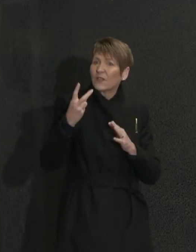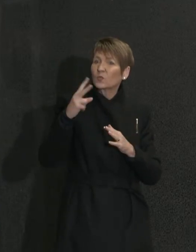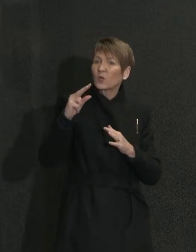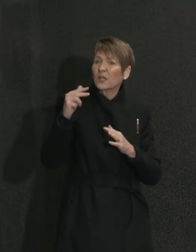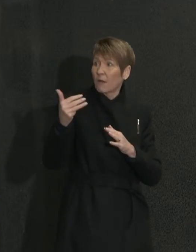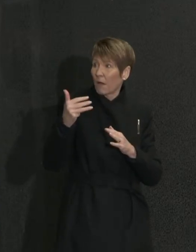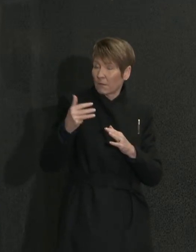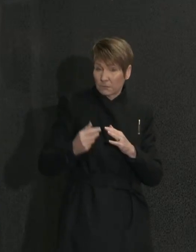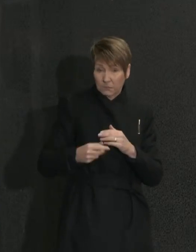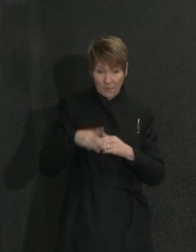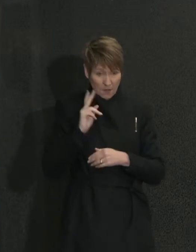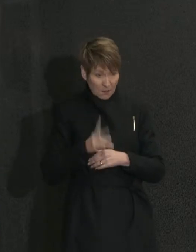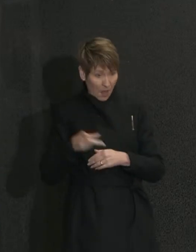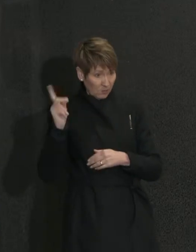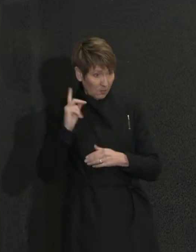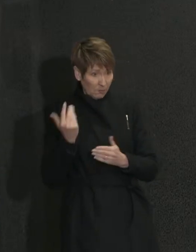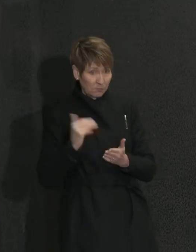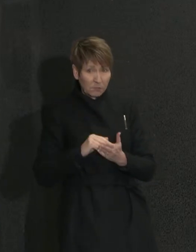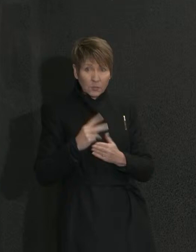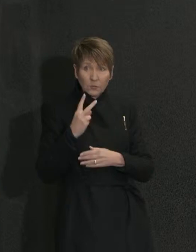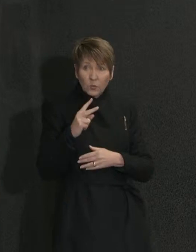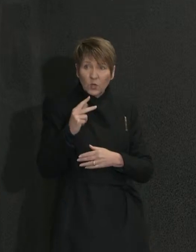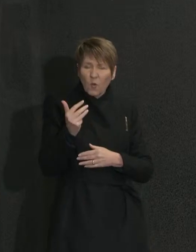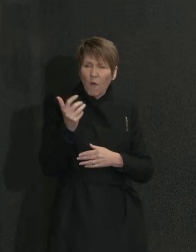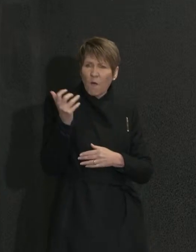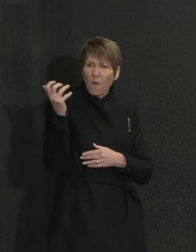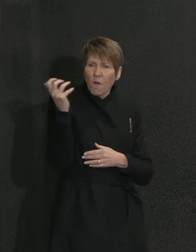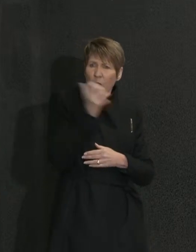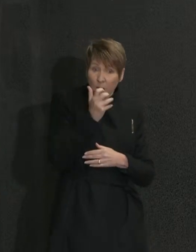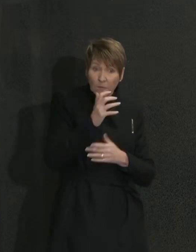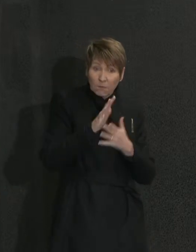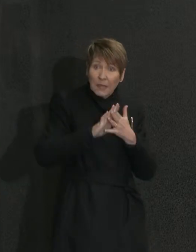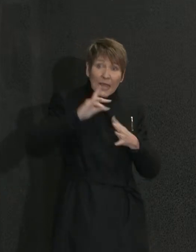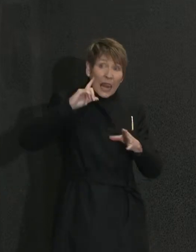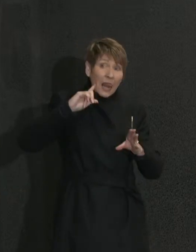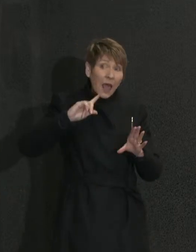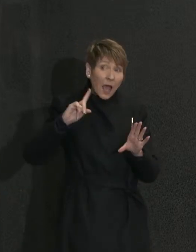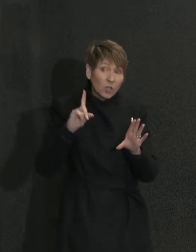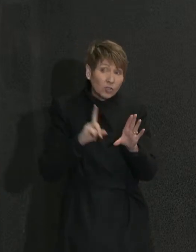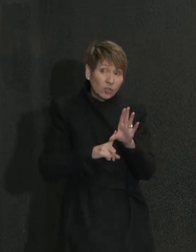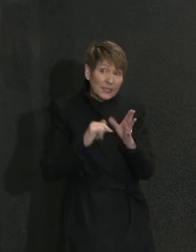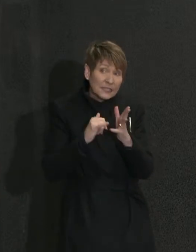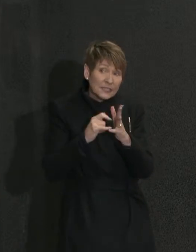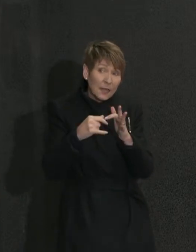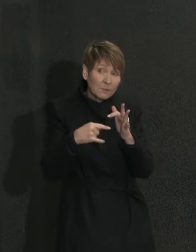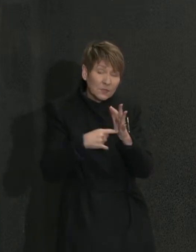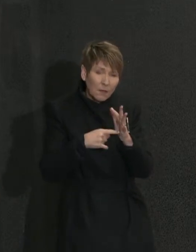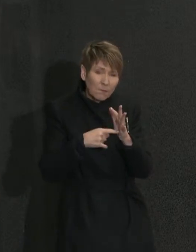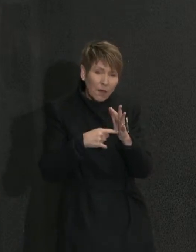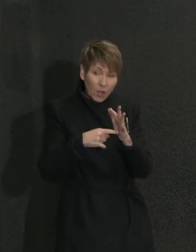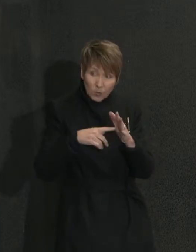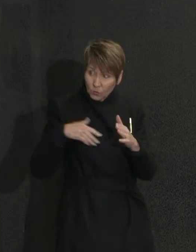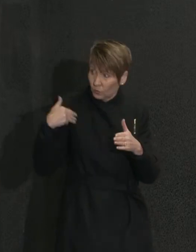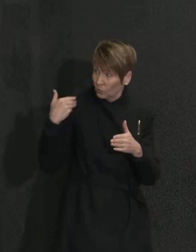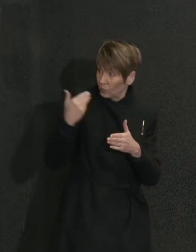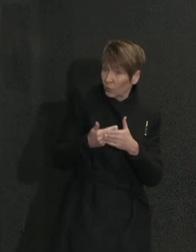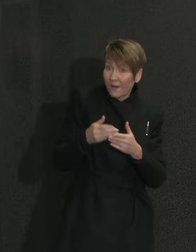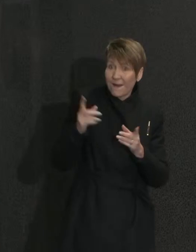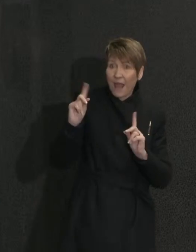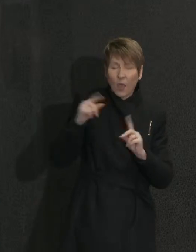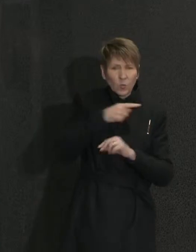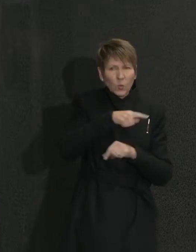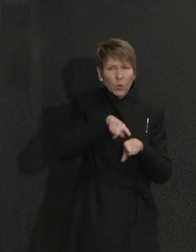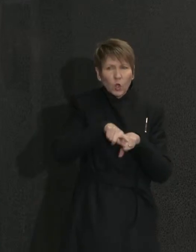Well, we learn from every outbreak, we learn from every case, and we will continue doing that for as long as this runs. It's not